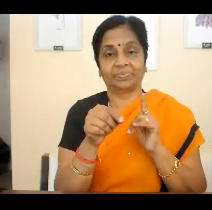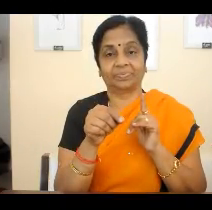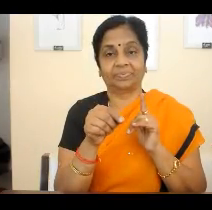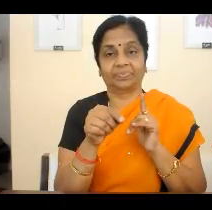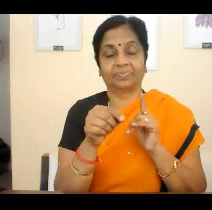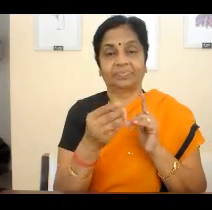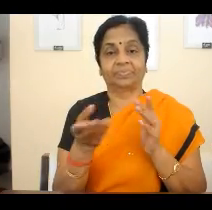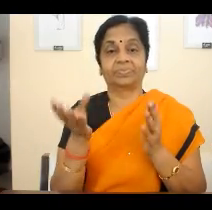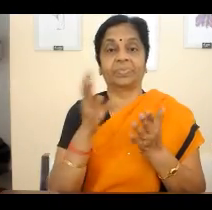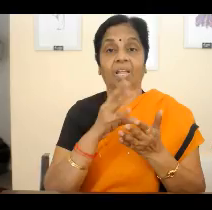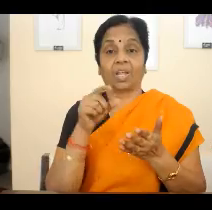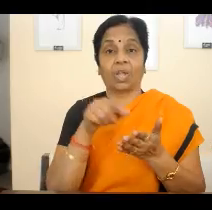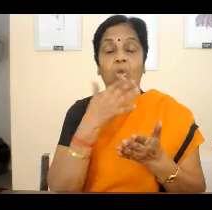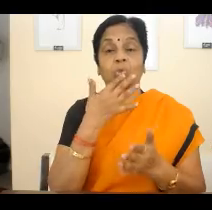and ensuring that